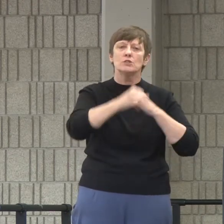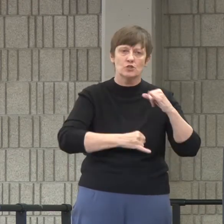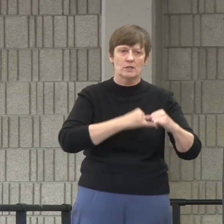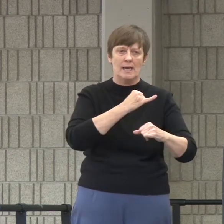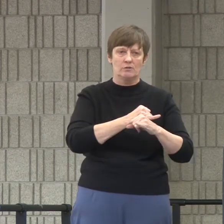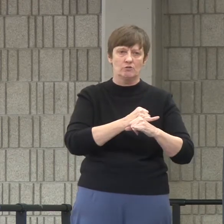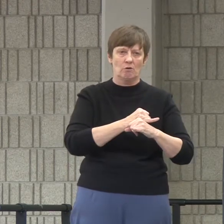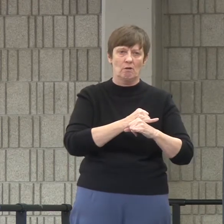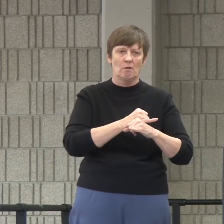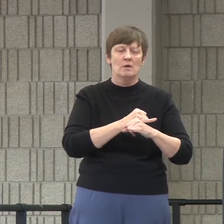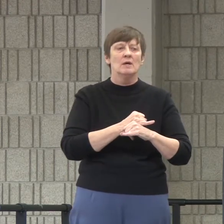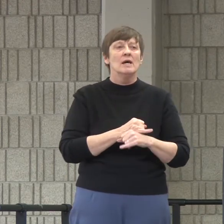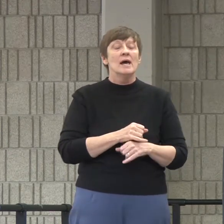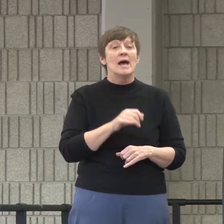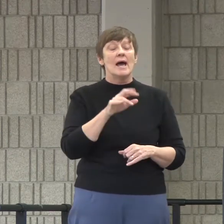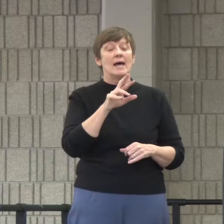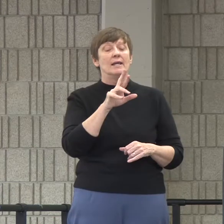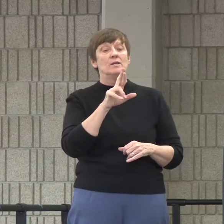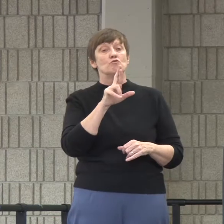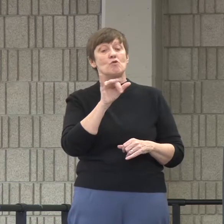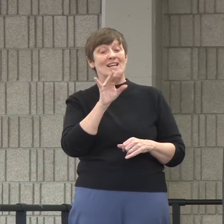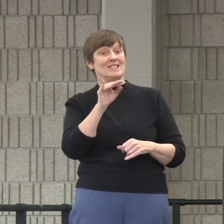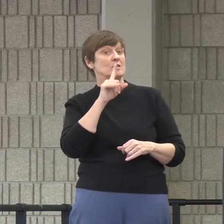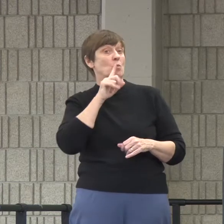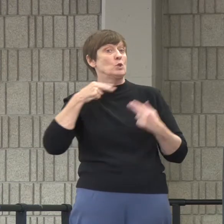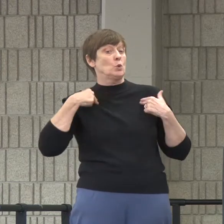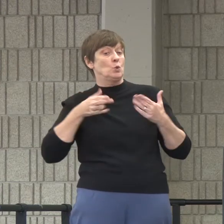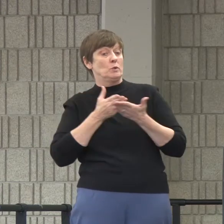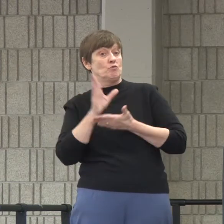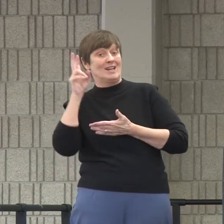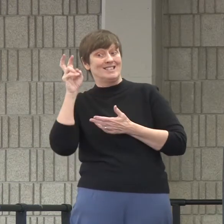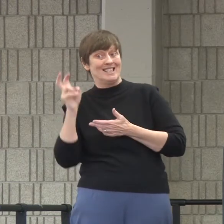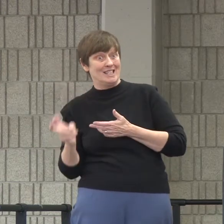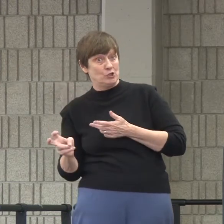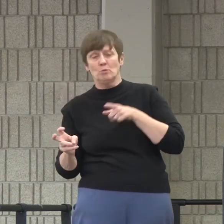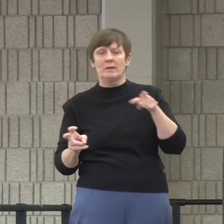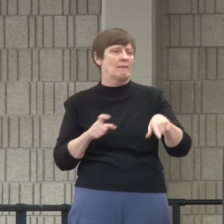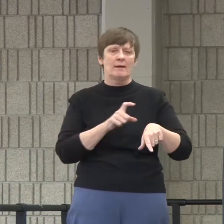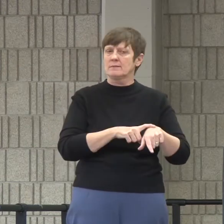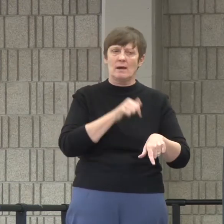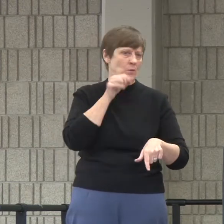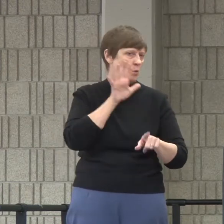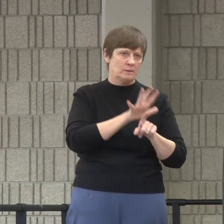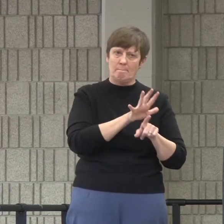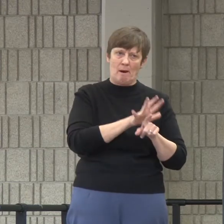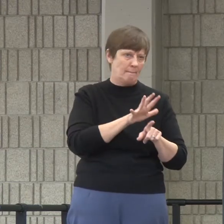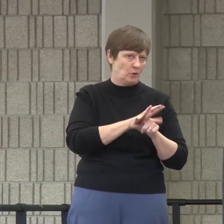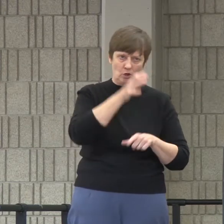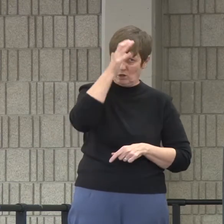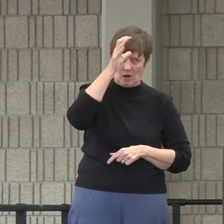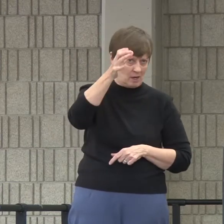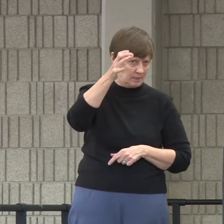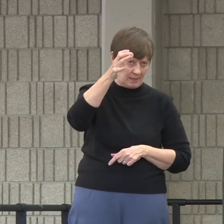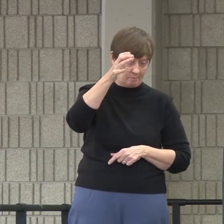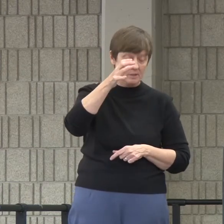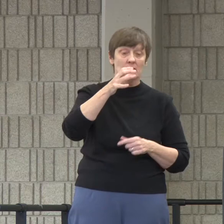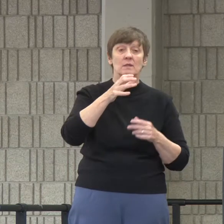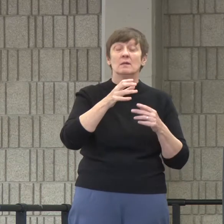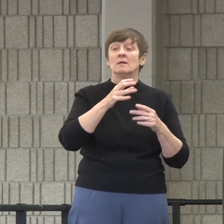of racism as a human rights issue, but at that time, that wasn't a popular concept. Fast forward to